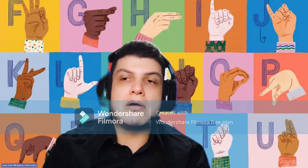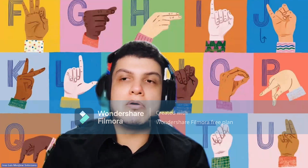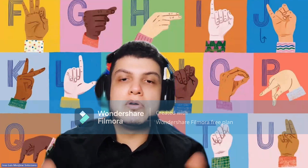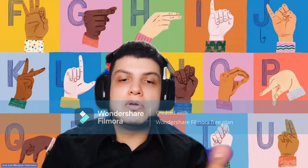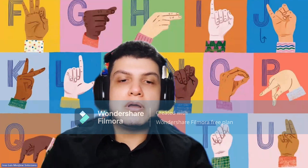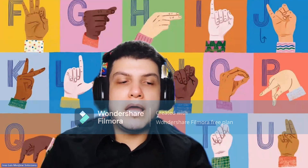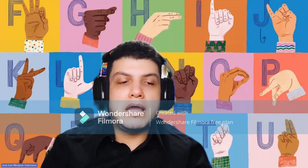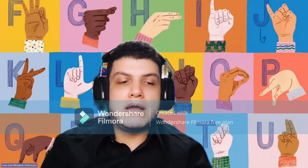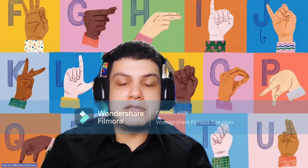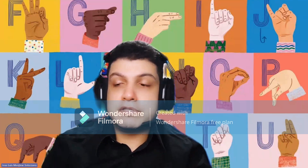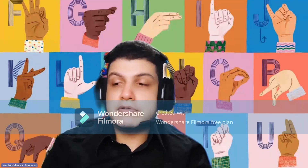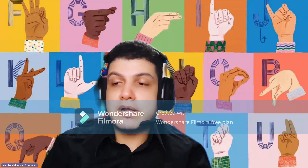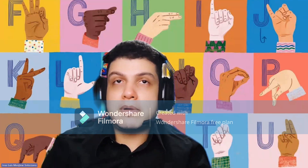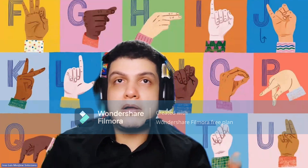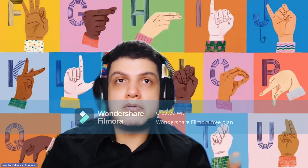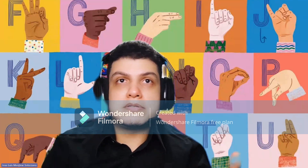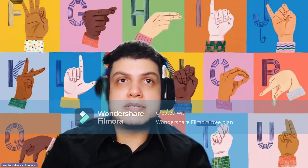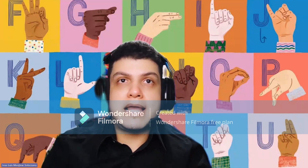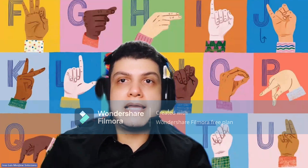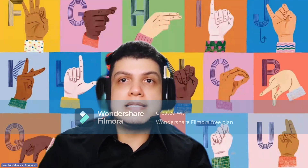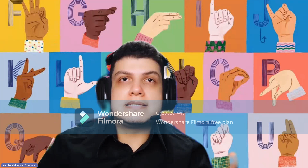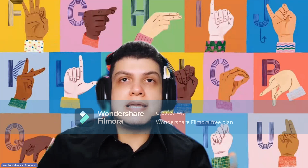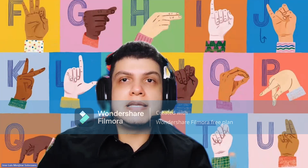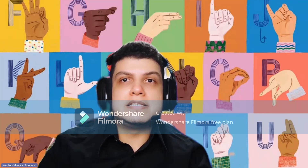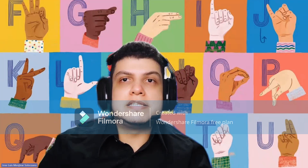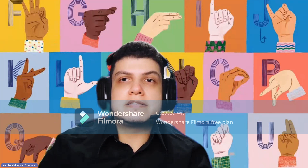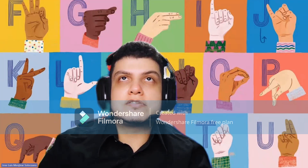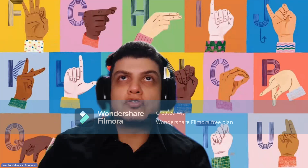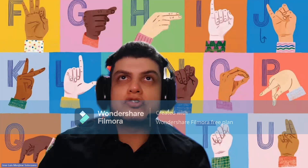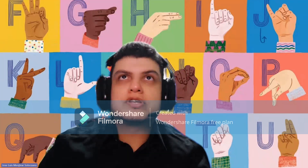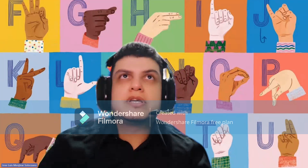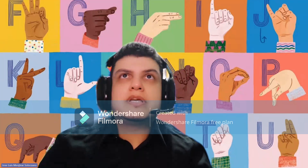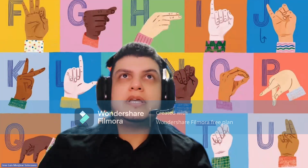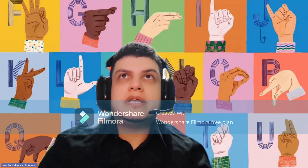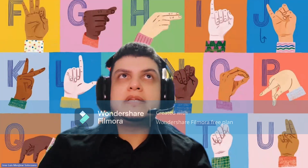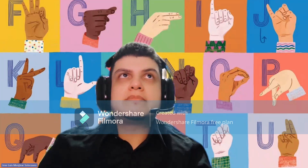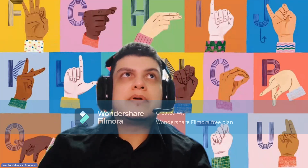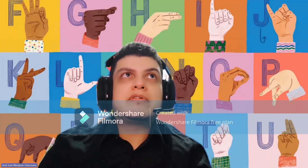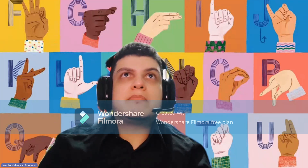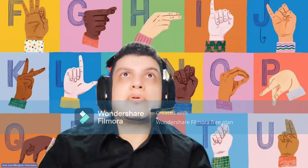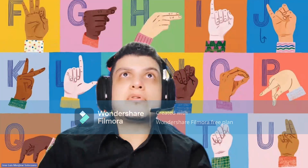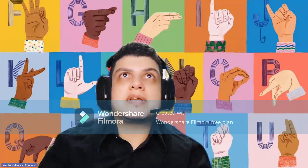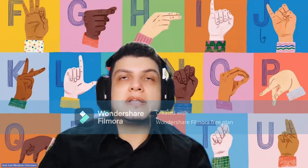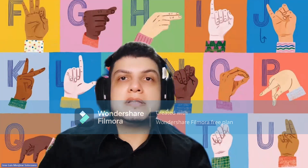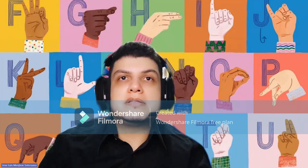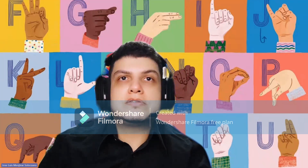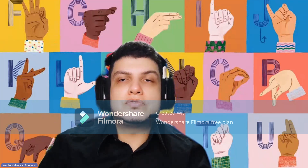Now, as we talk about signs and gestures, it is very important